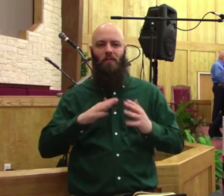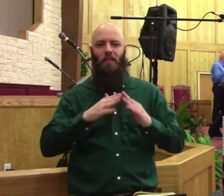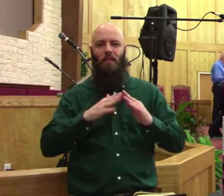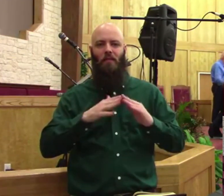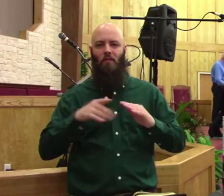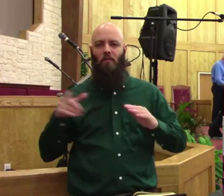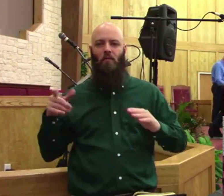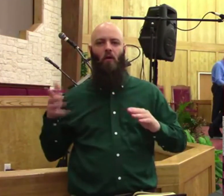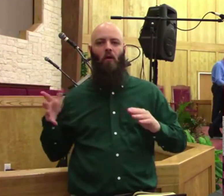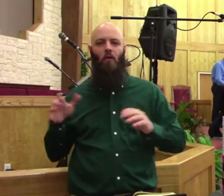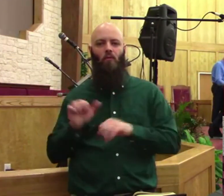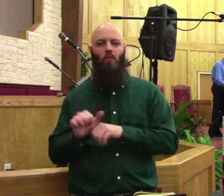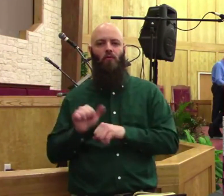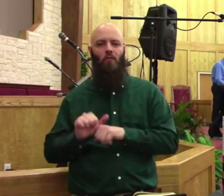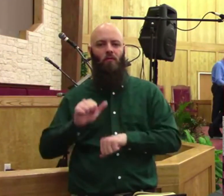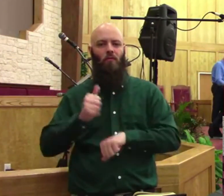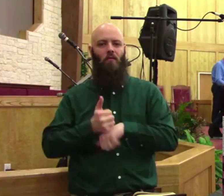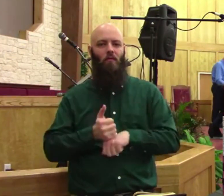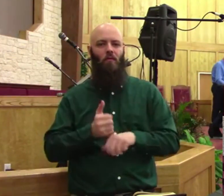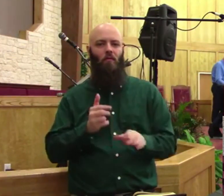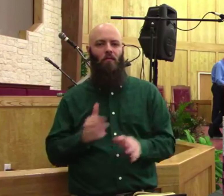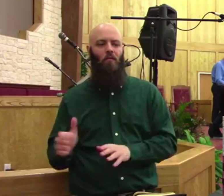the city.